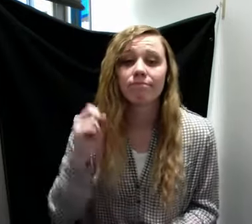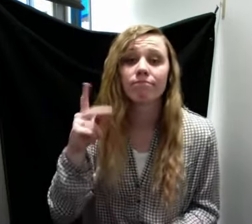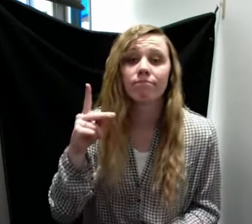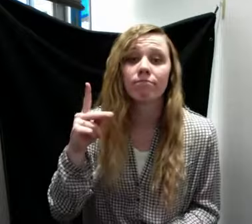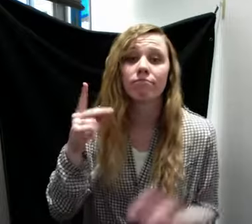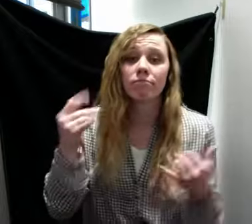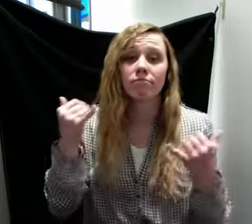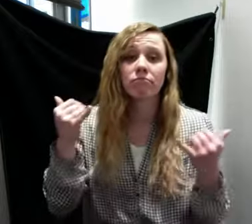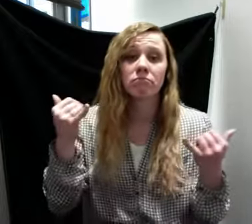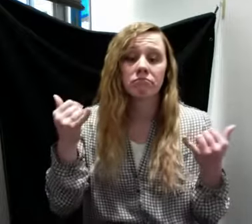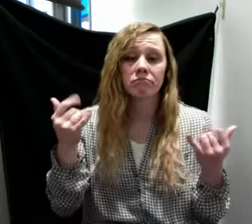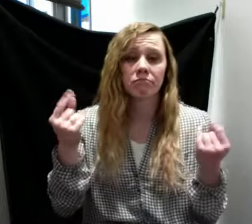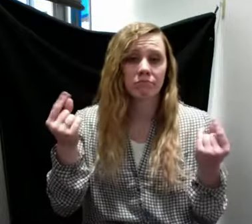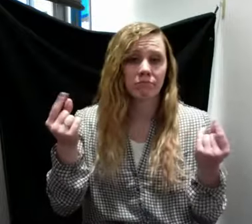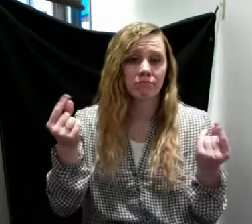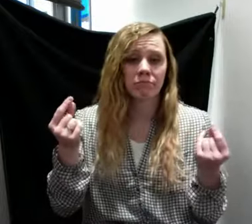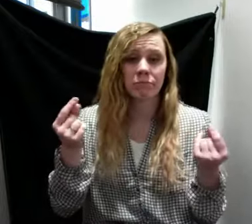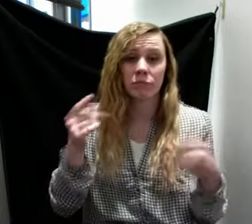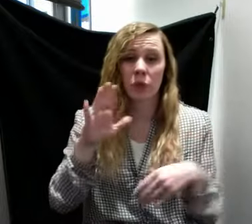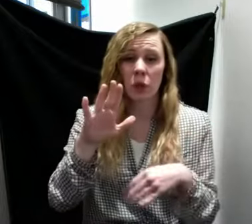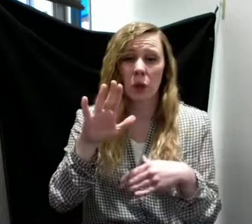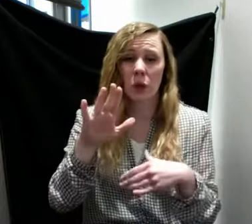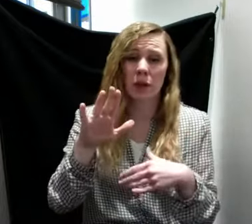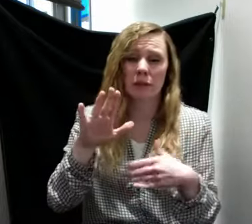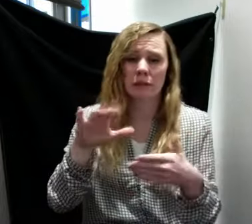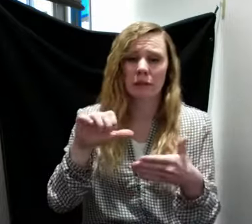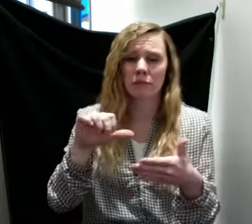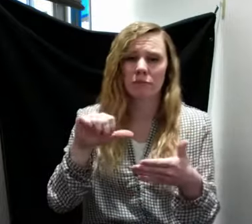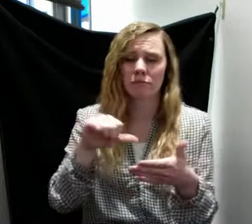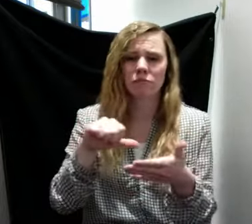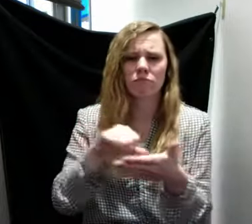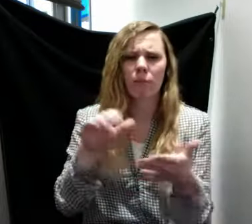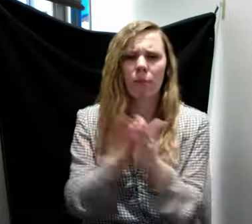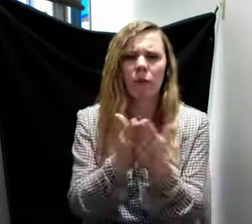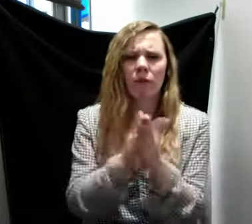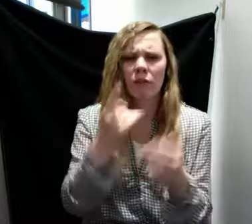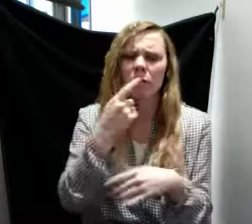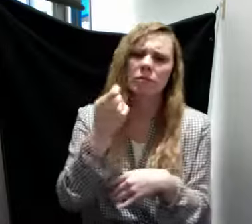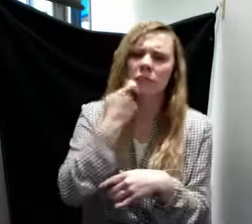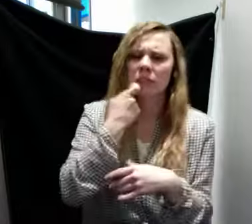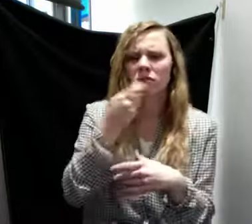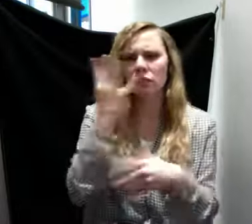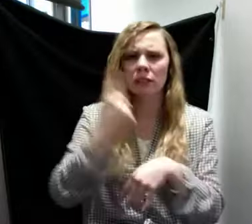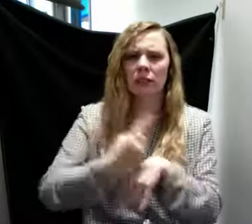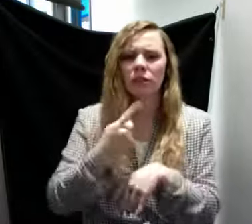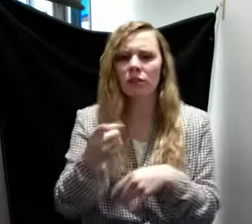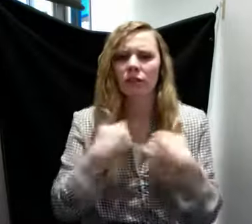Okay. Today, in your text for the last few days, you started reading information effectively